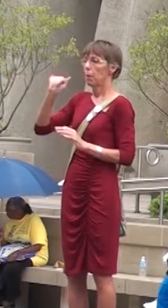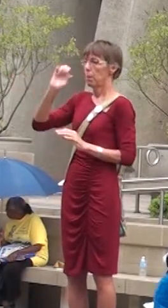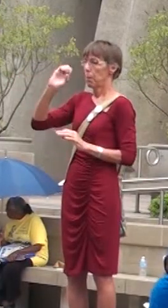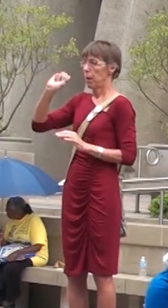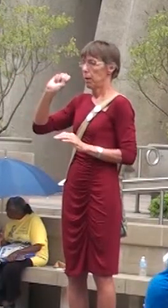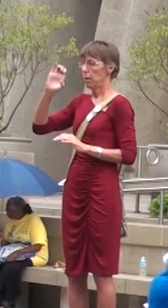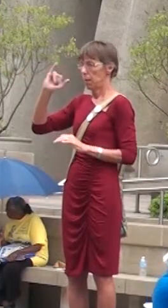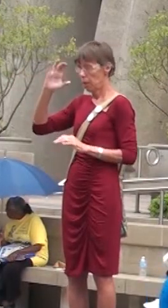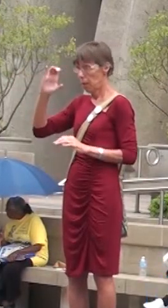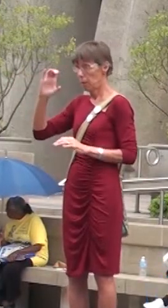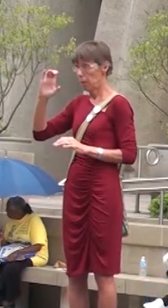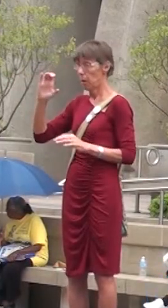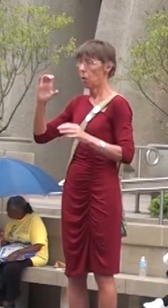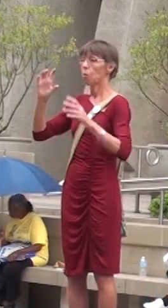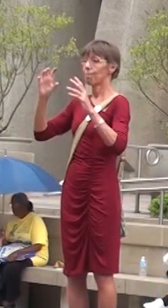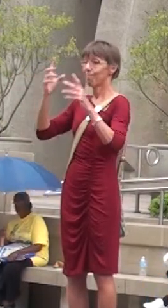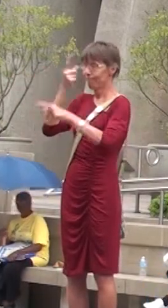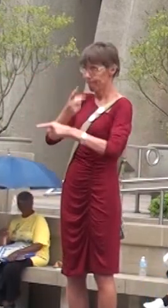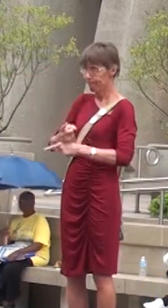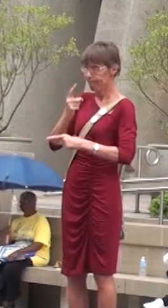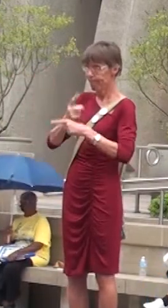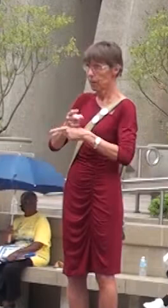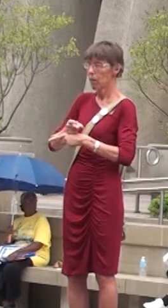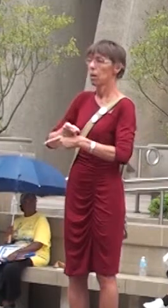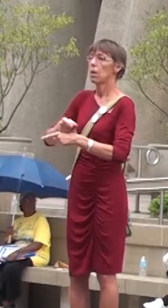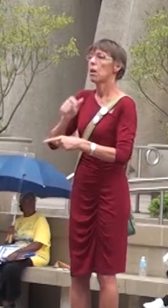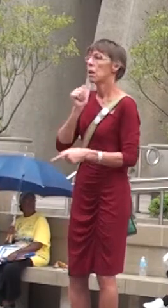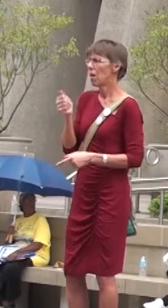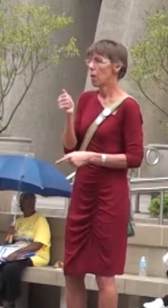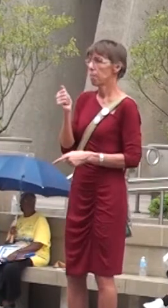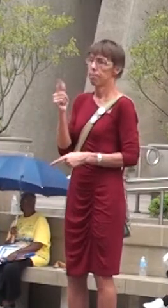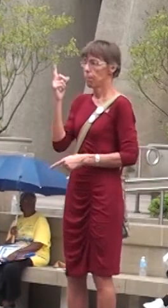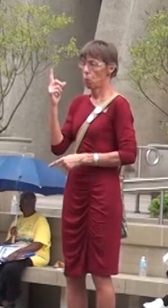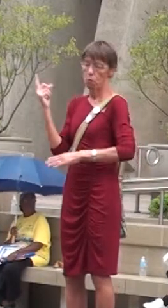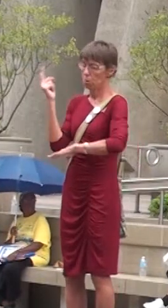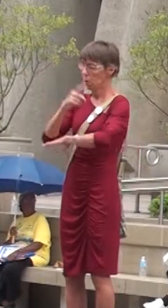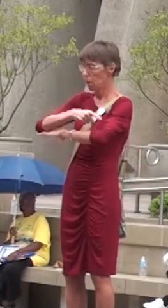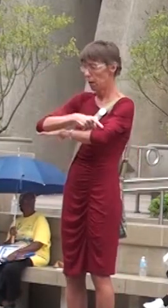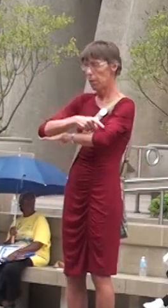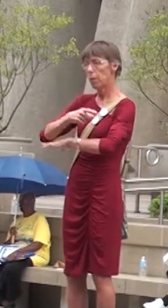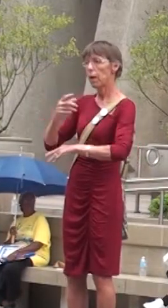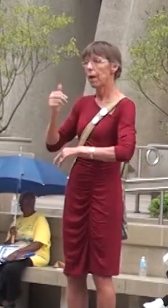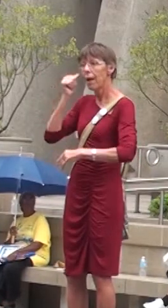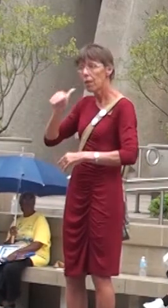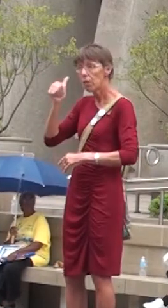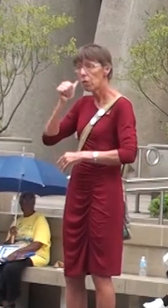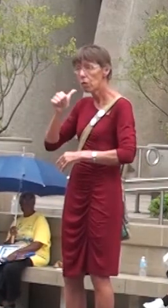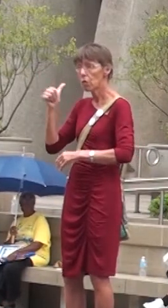human rights, not just for one day, but for every single day.